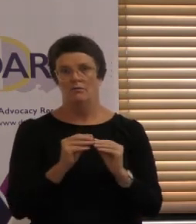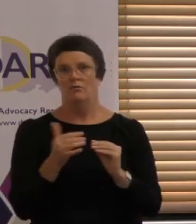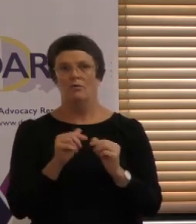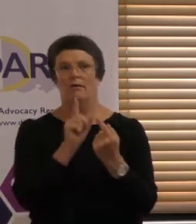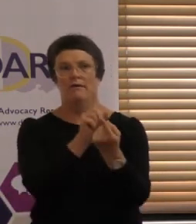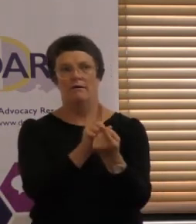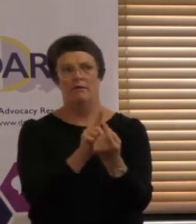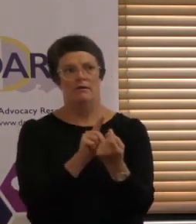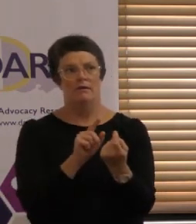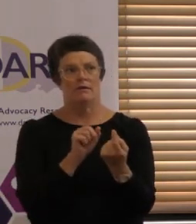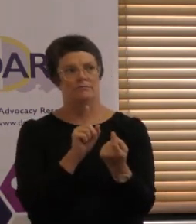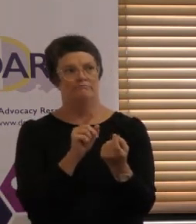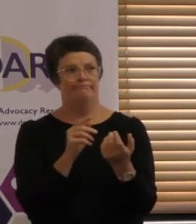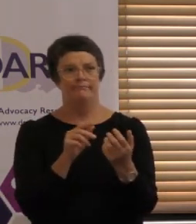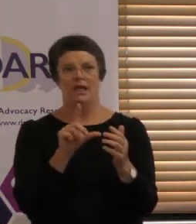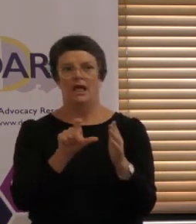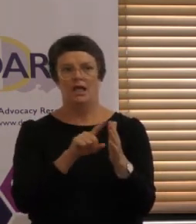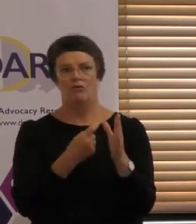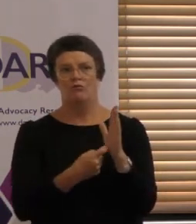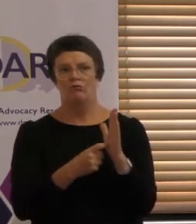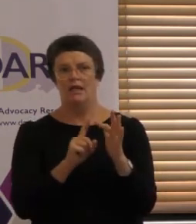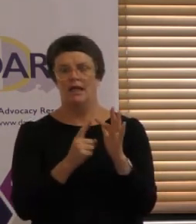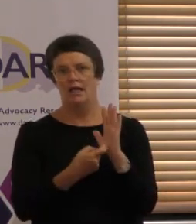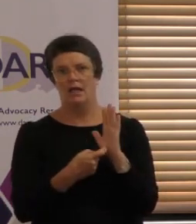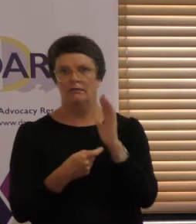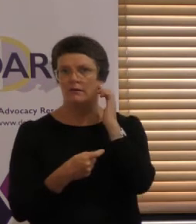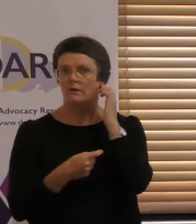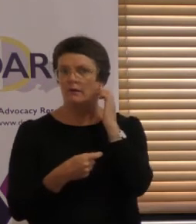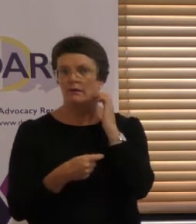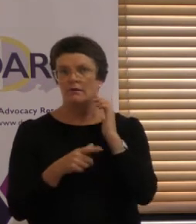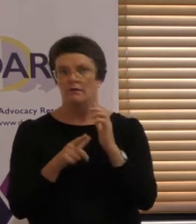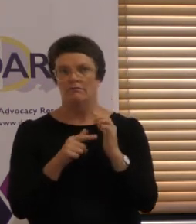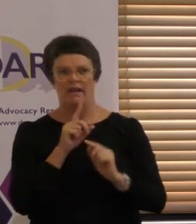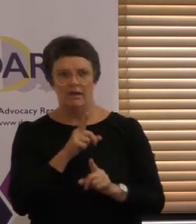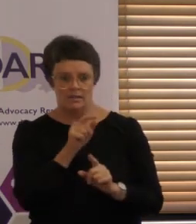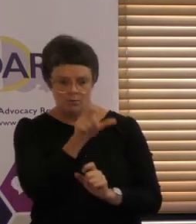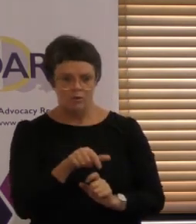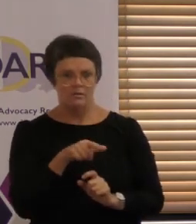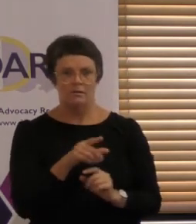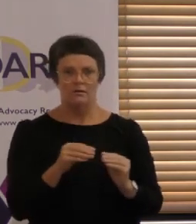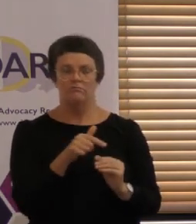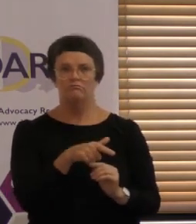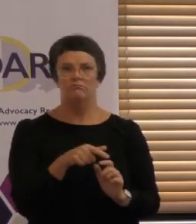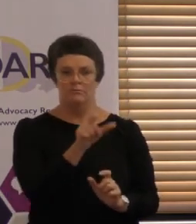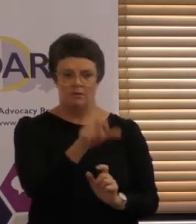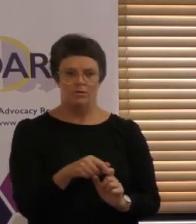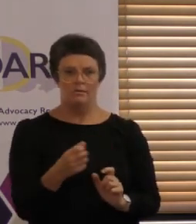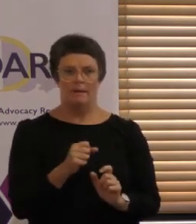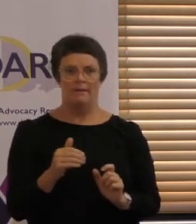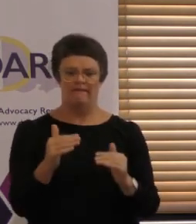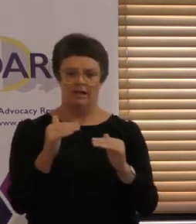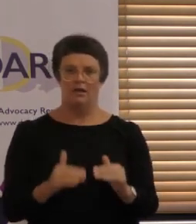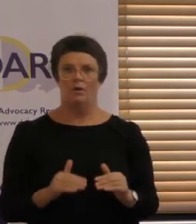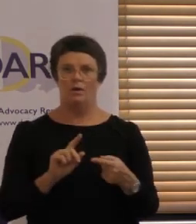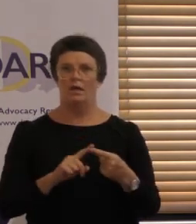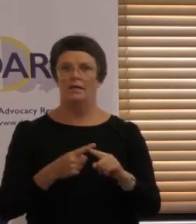schools, that burden of low expectation that I talked about earlier really bites. Sometimes the careers